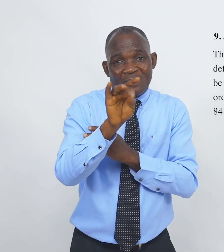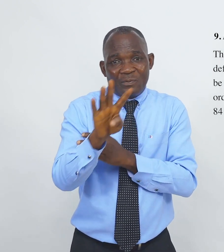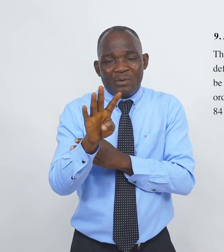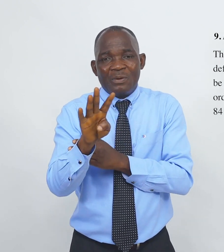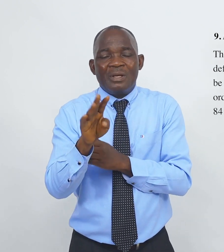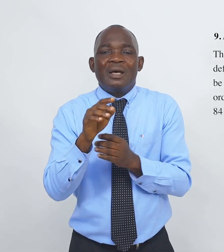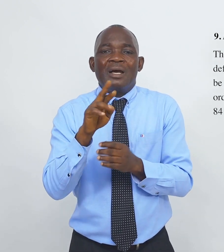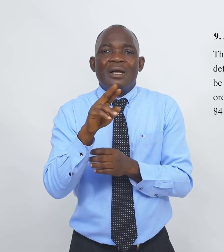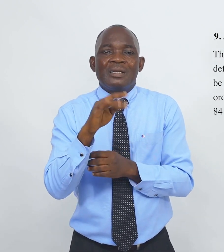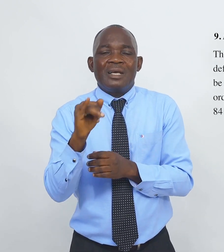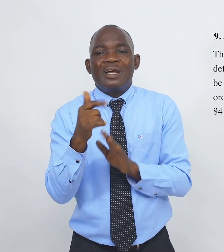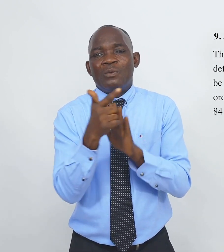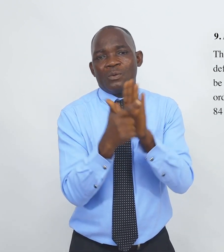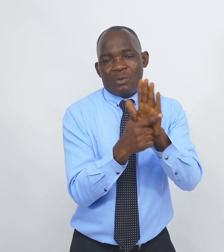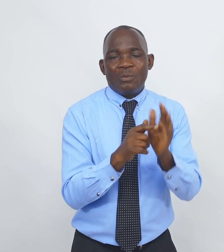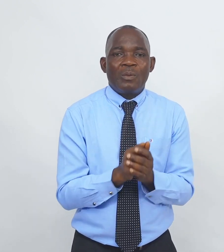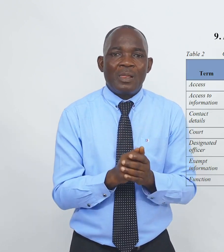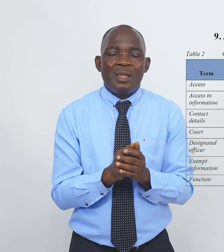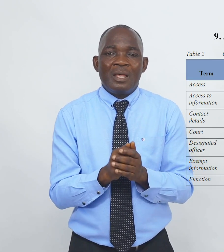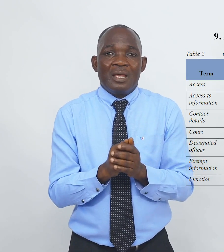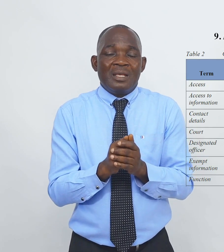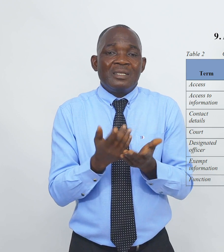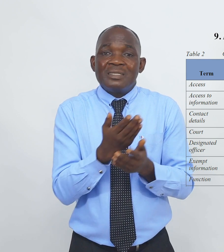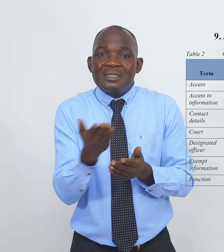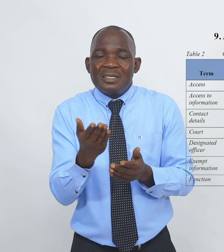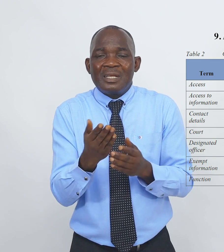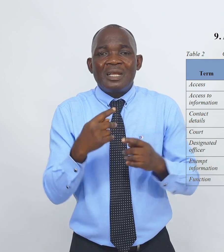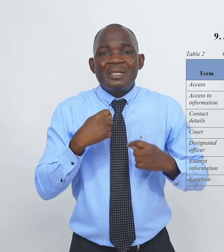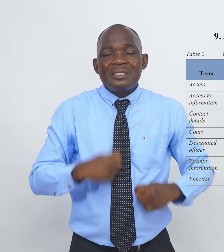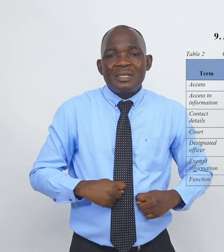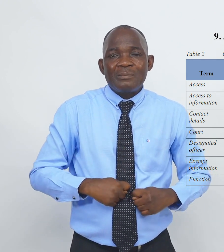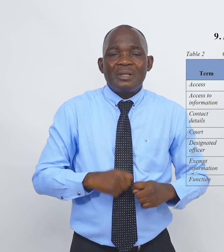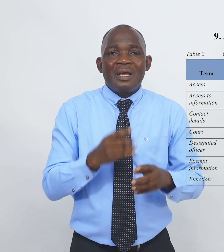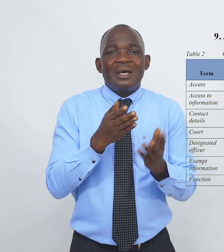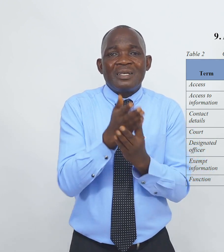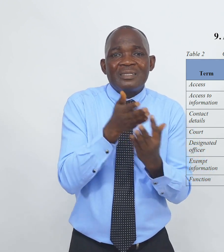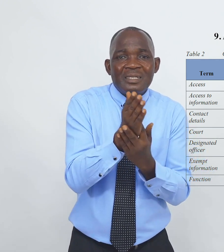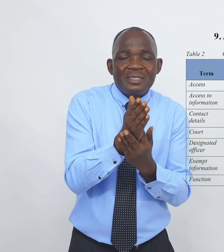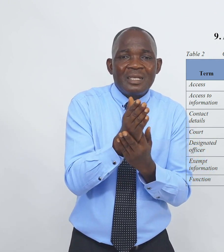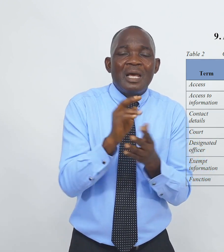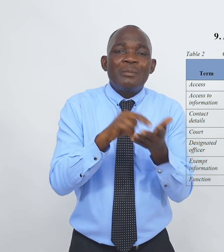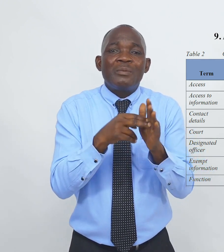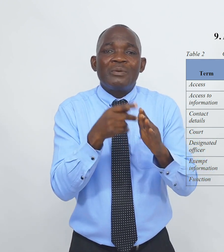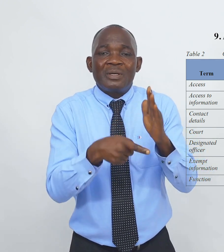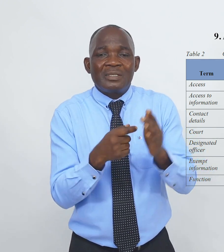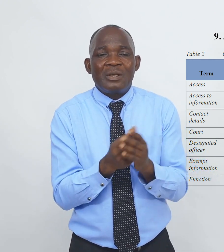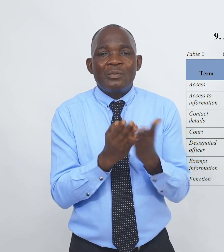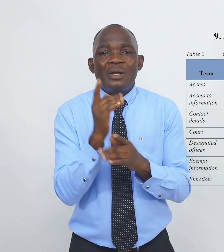the RTI Act. Glossary. Term. Access. Definition. Right to